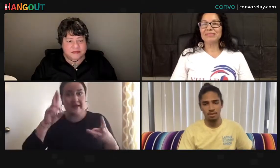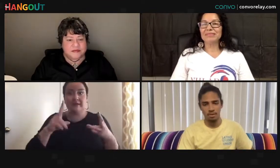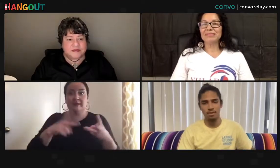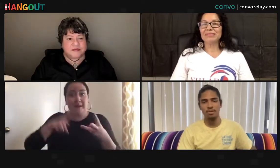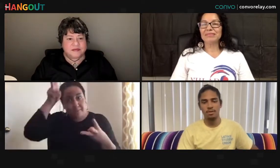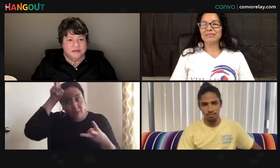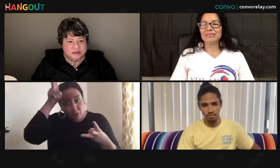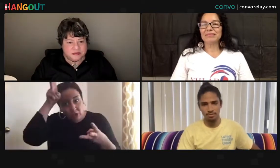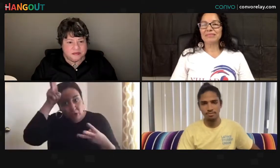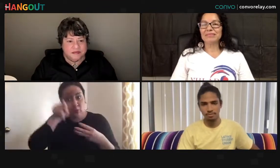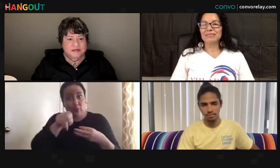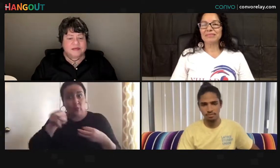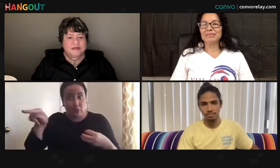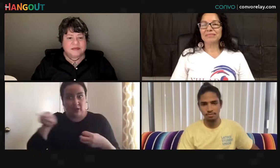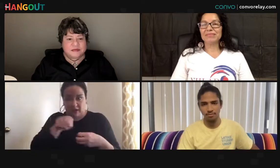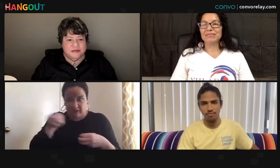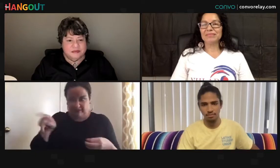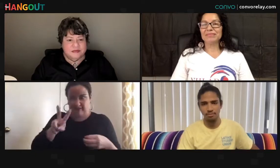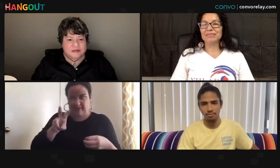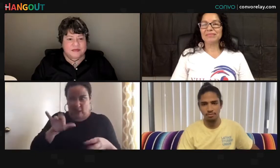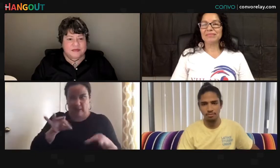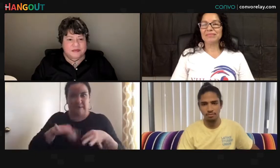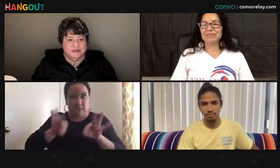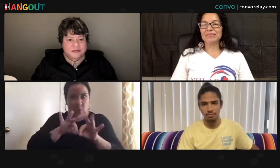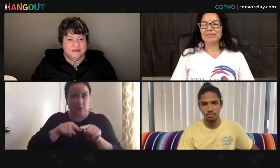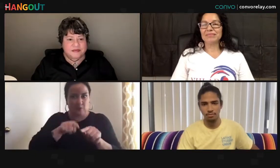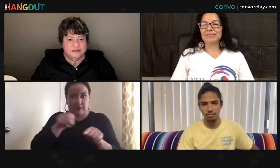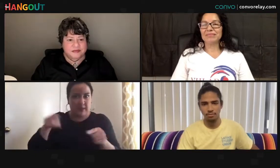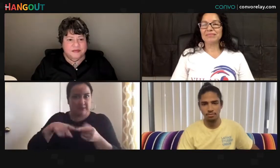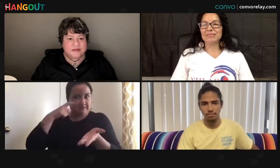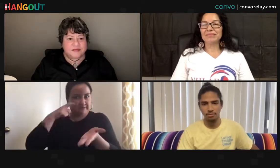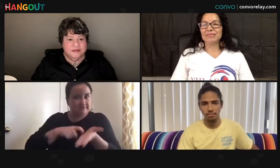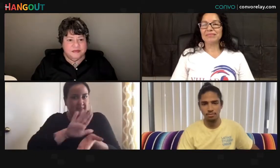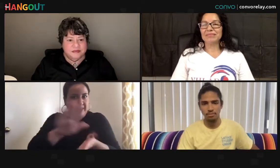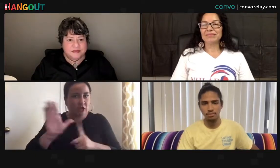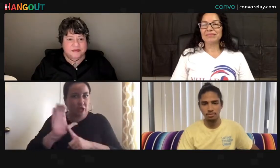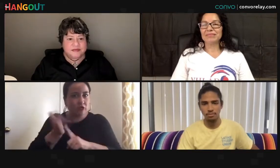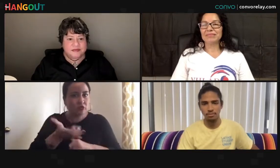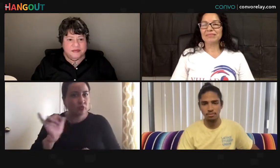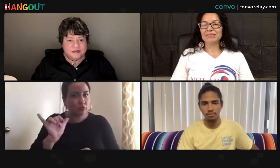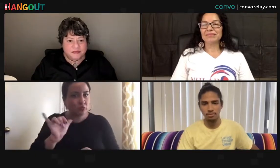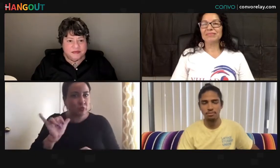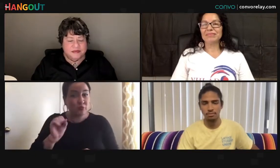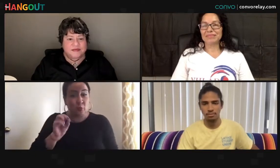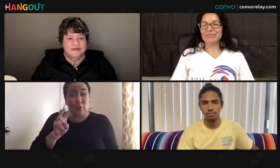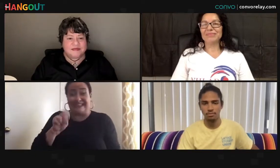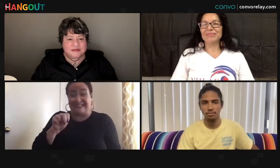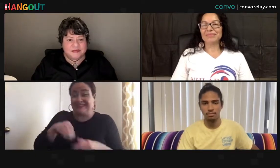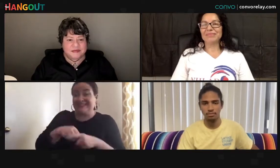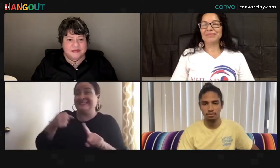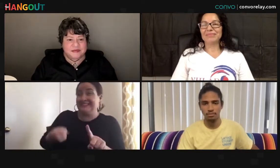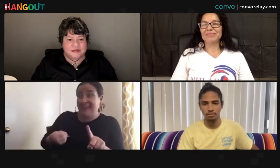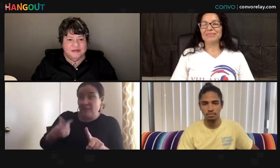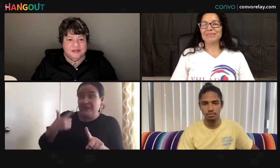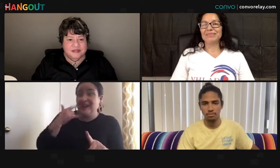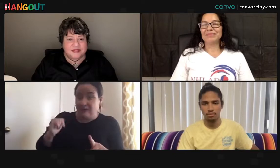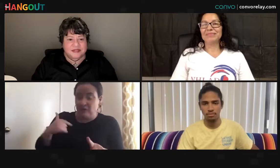Salvador, Dominican Republic, or Peru. And it was very important to them to acknowledge their own cultures as well. So even in